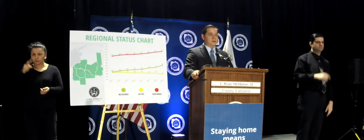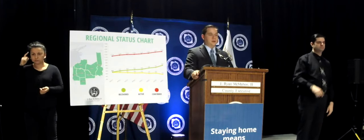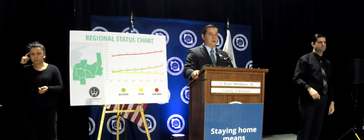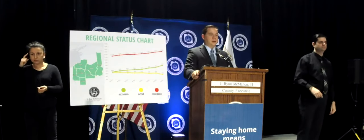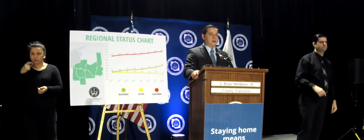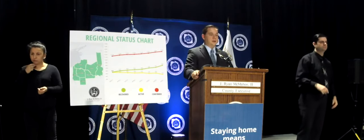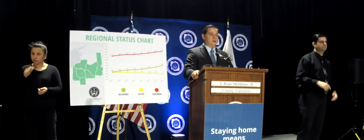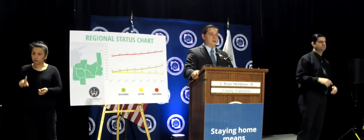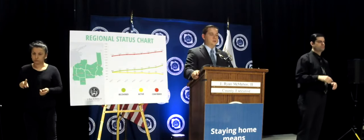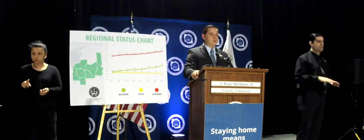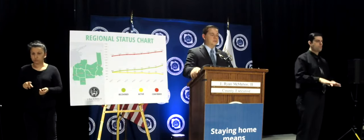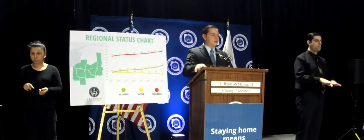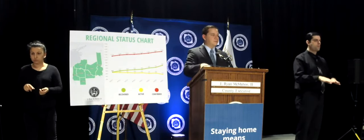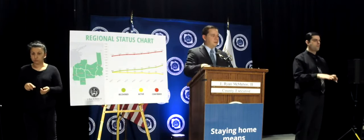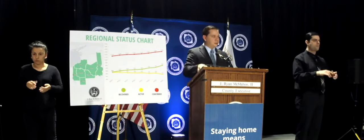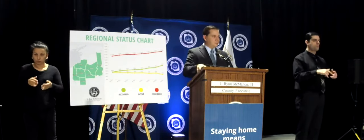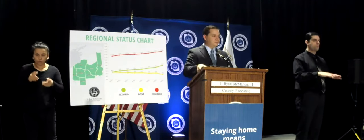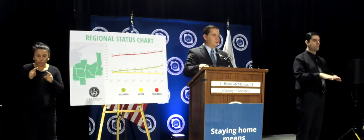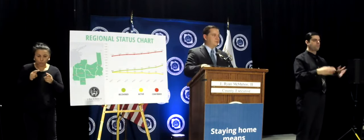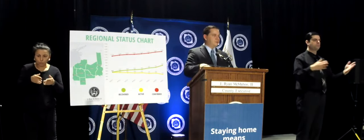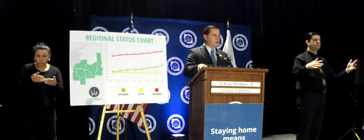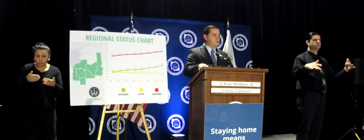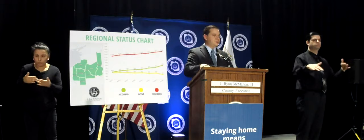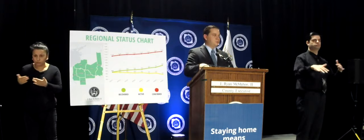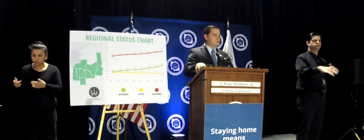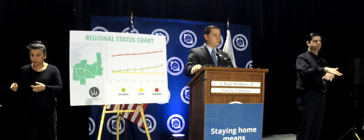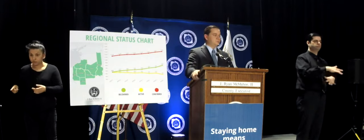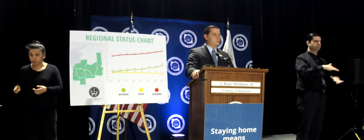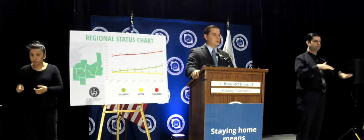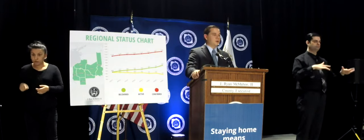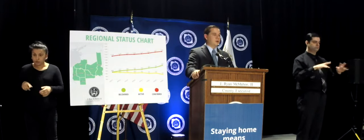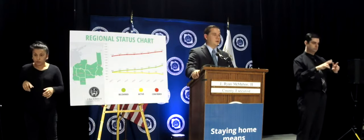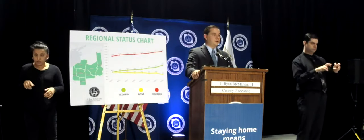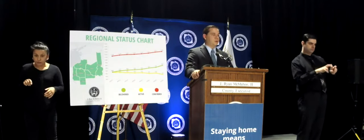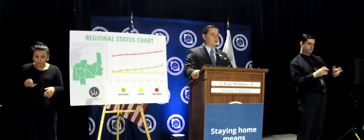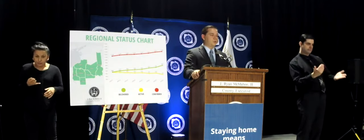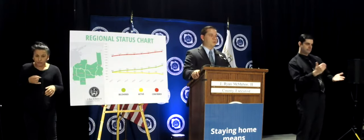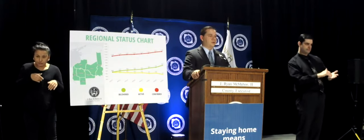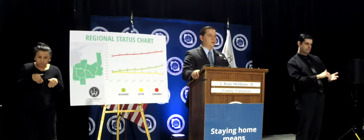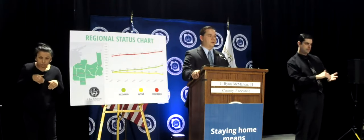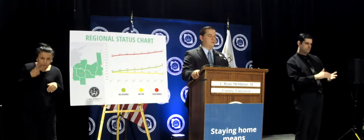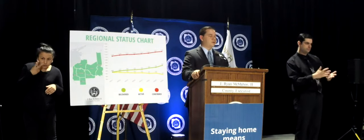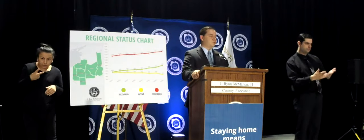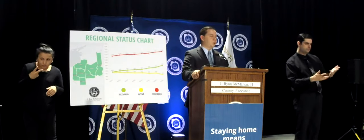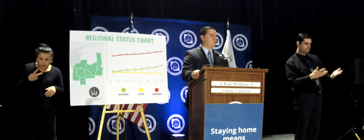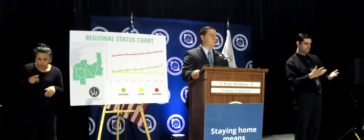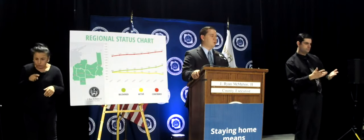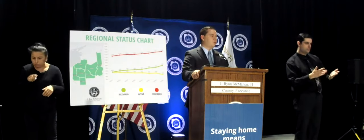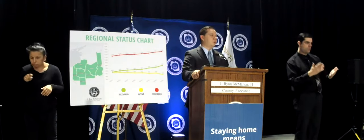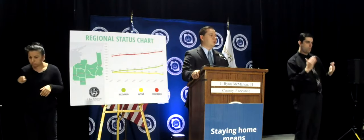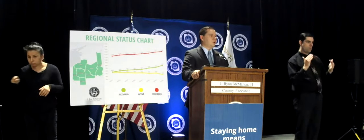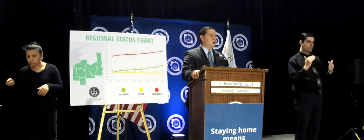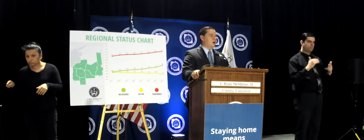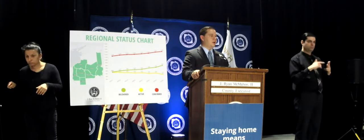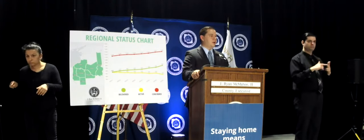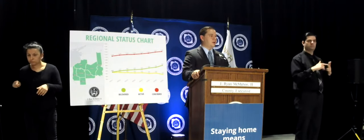and you do the same thing after phase 2, and then you're going towards a phase 3.